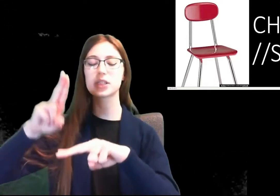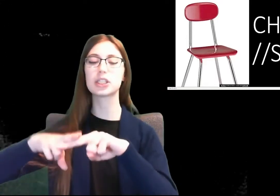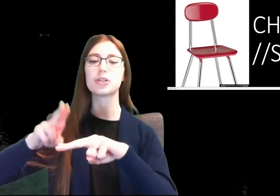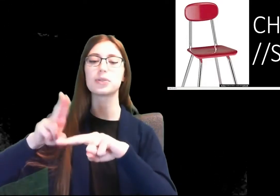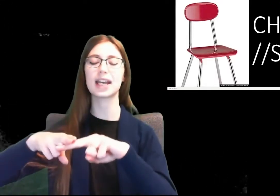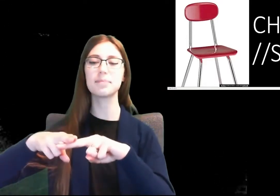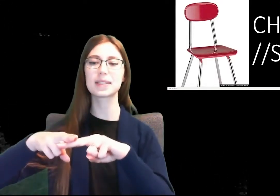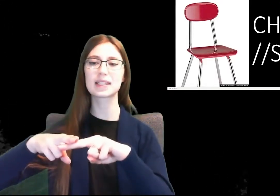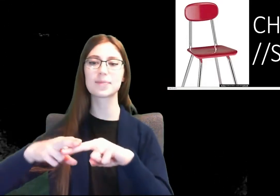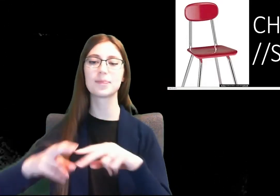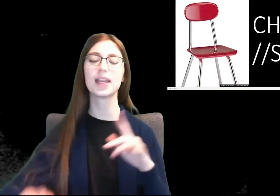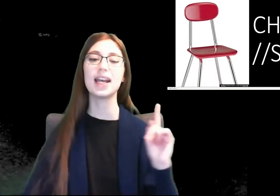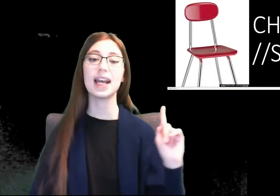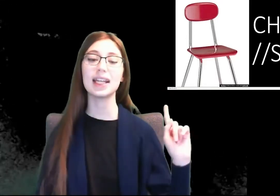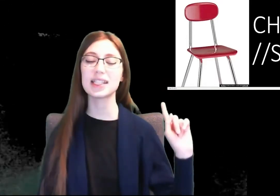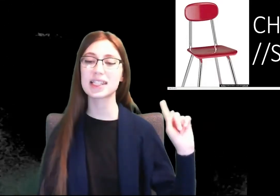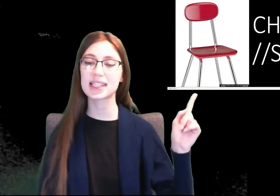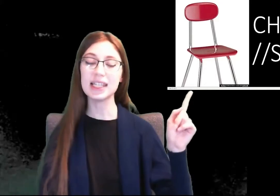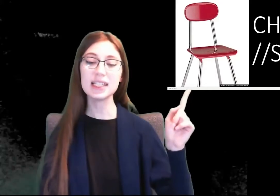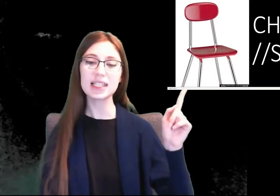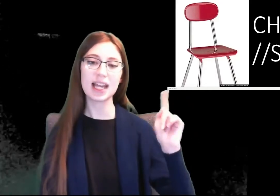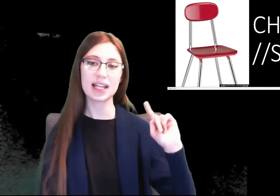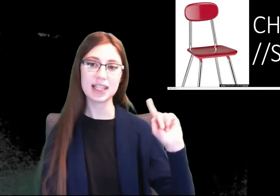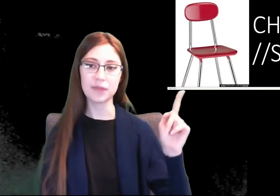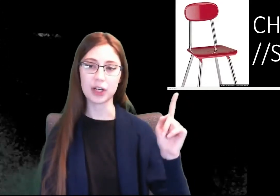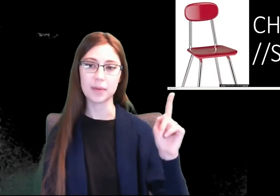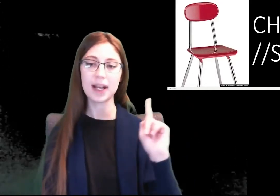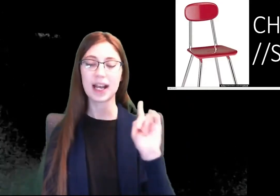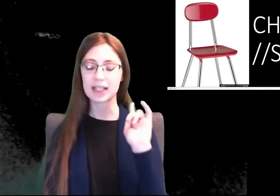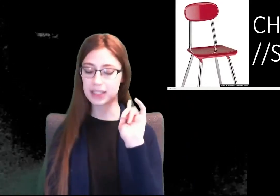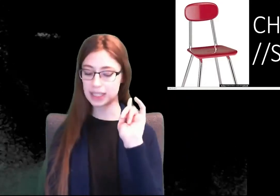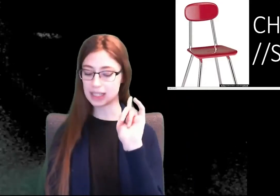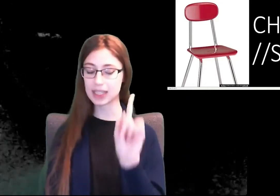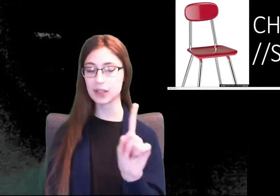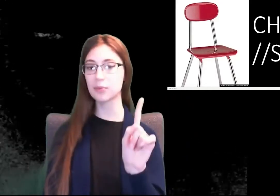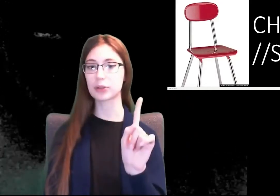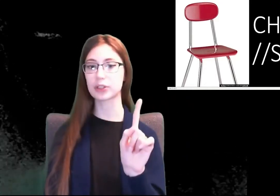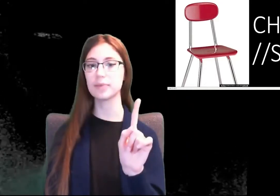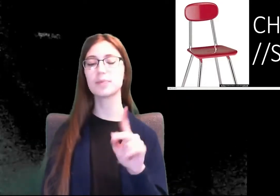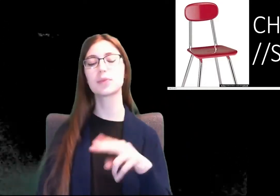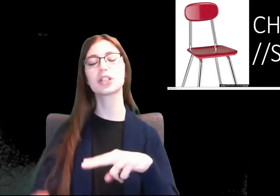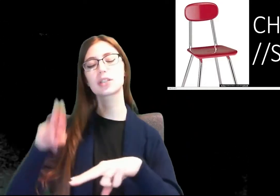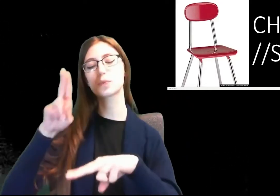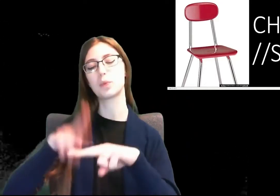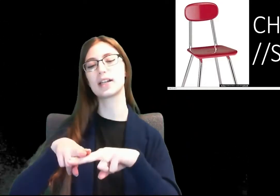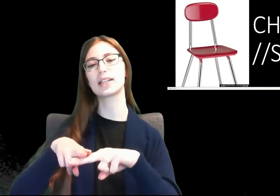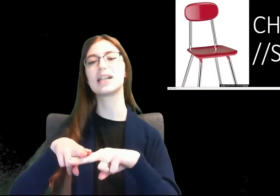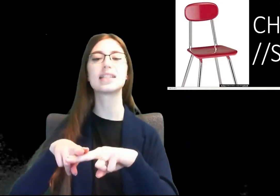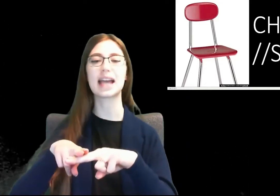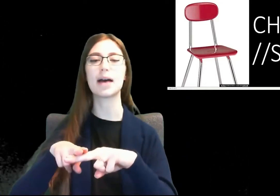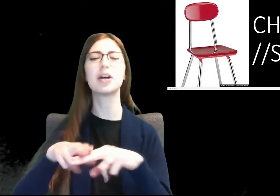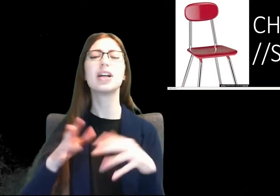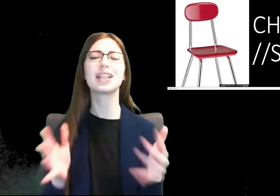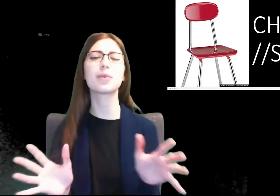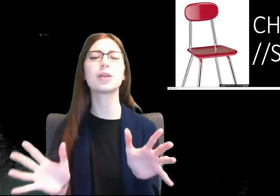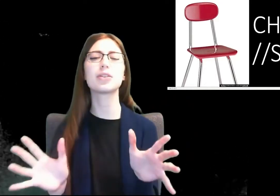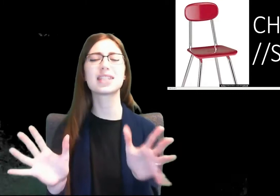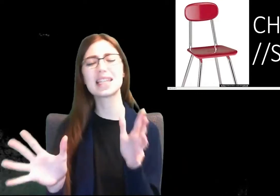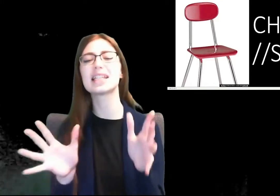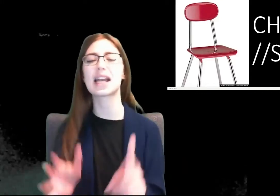2 taps. And then sit, as a verb, has the single motion, which is 1 tap. Like when you sit down